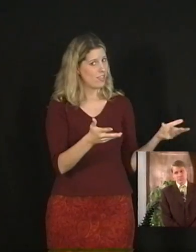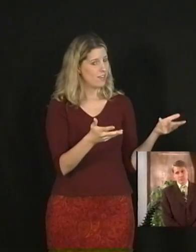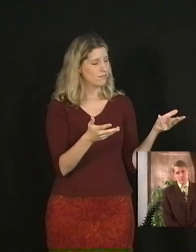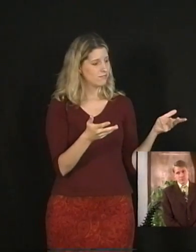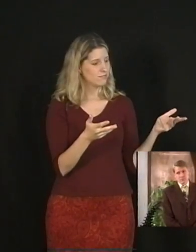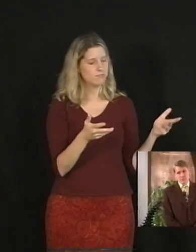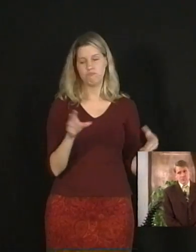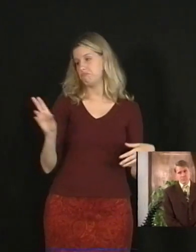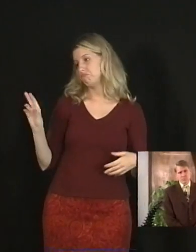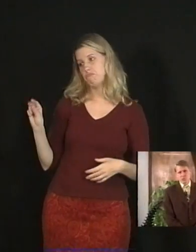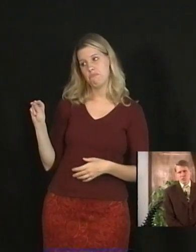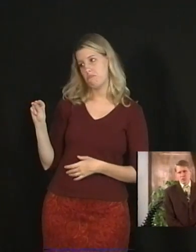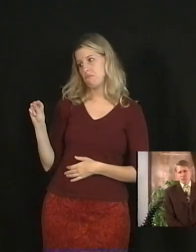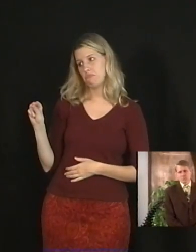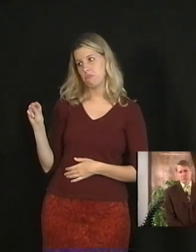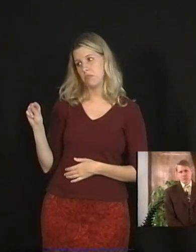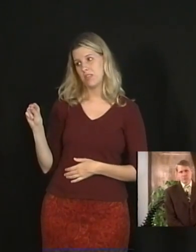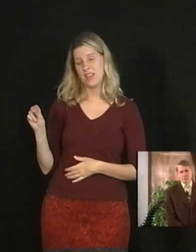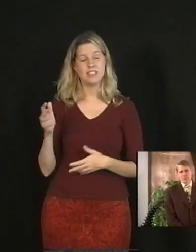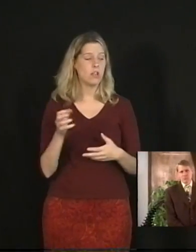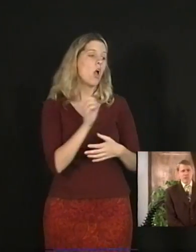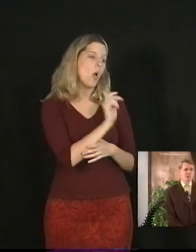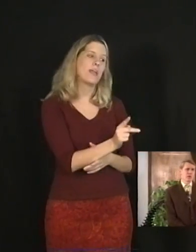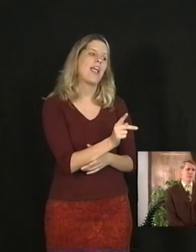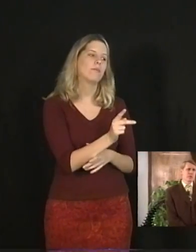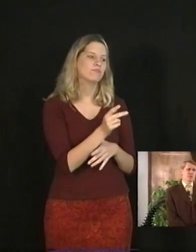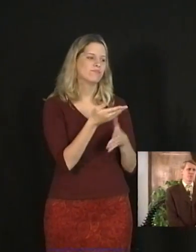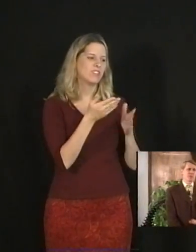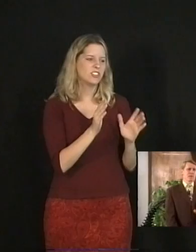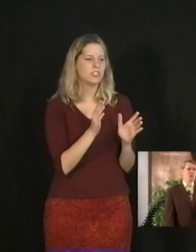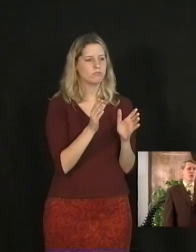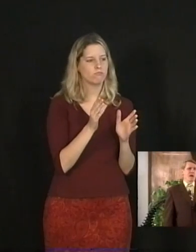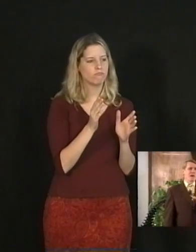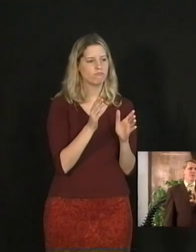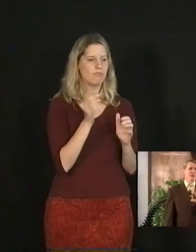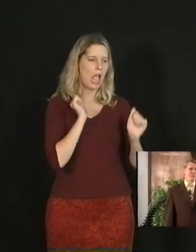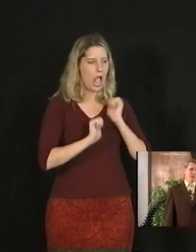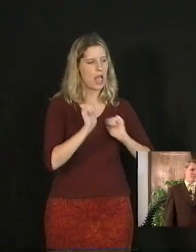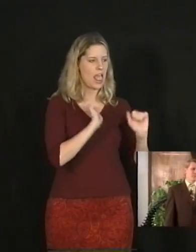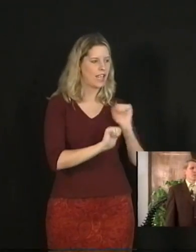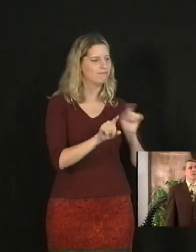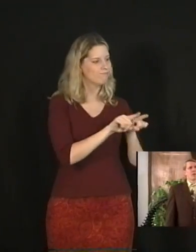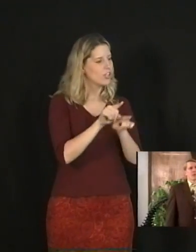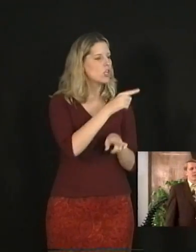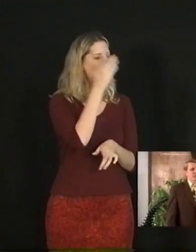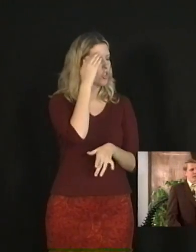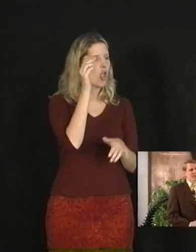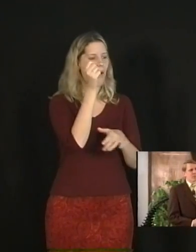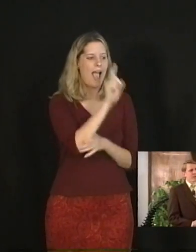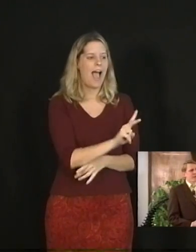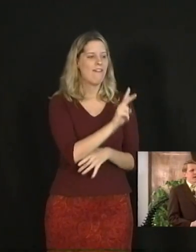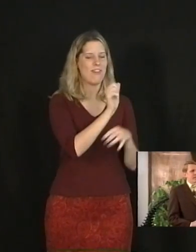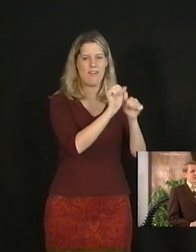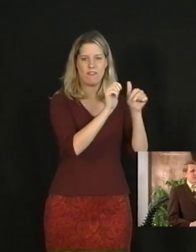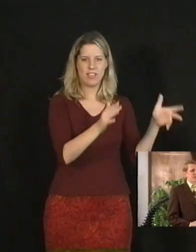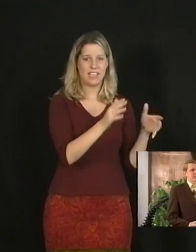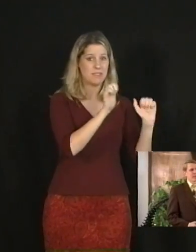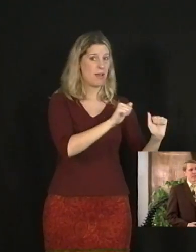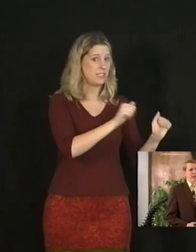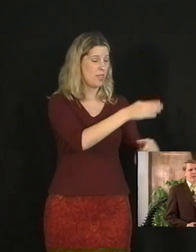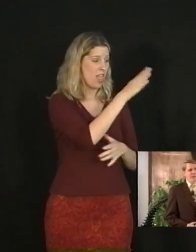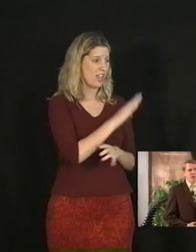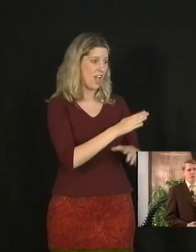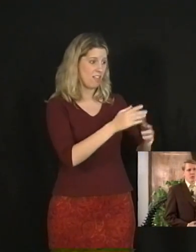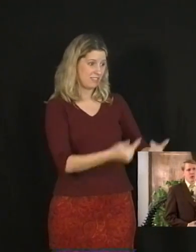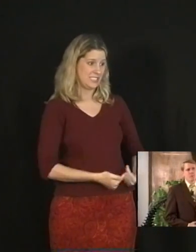everything?" He said, "No." I said, "Okay, well, let's just pretend that you know half of everything. Is it possible that God exists